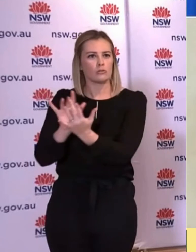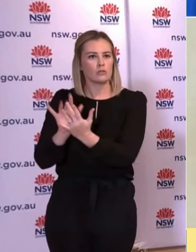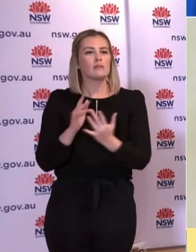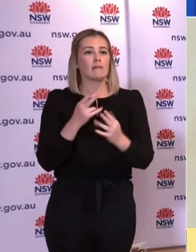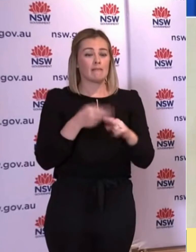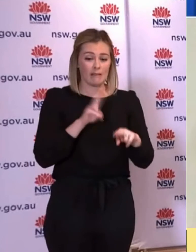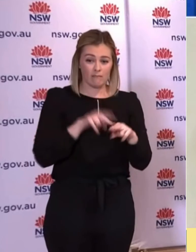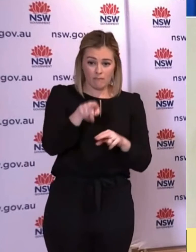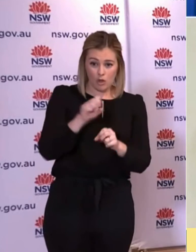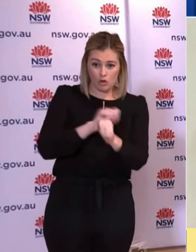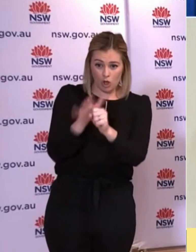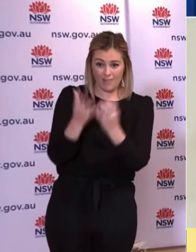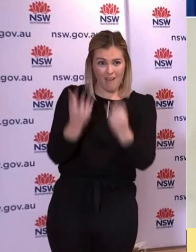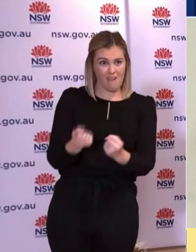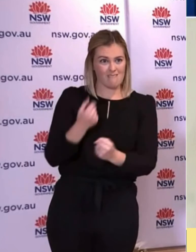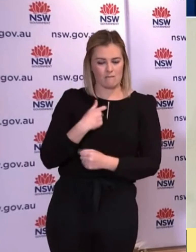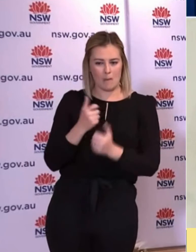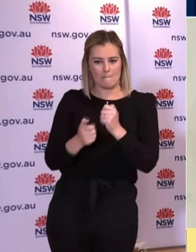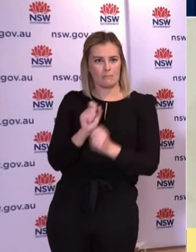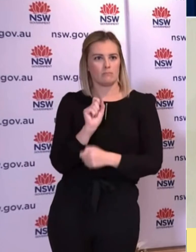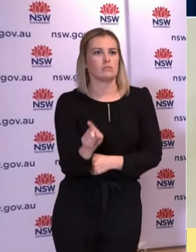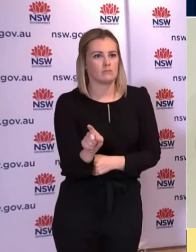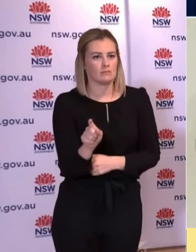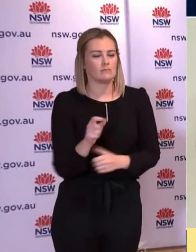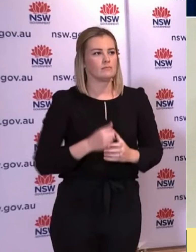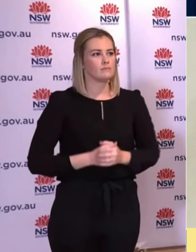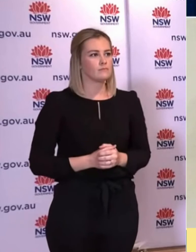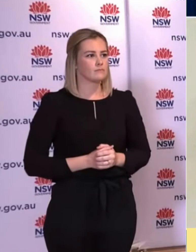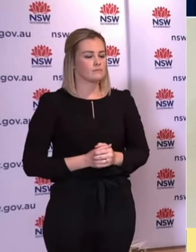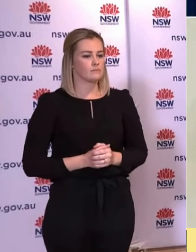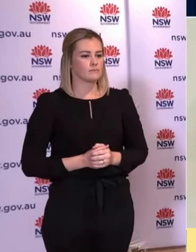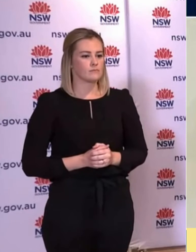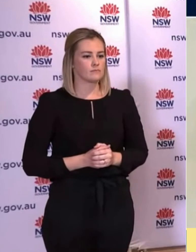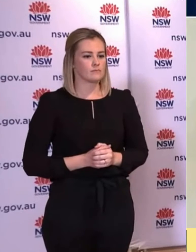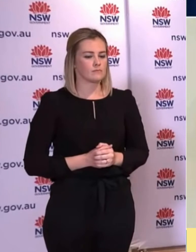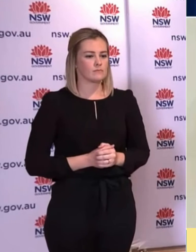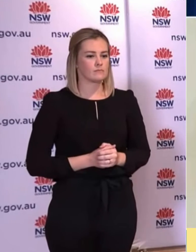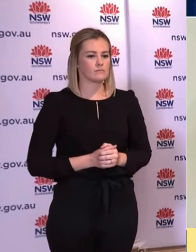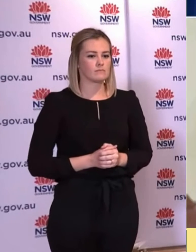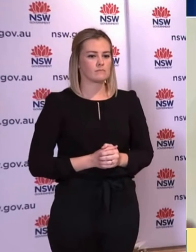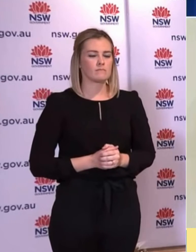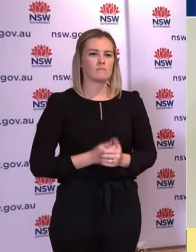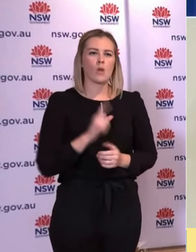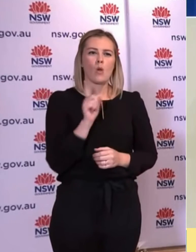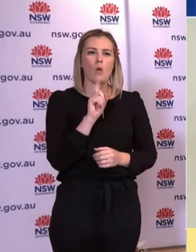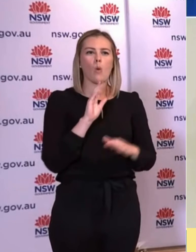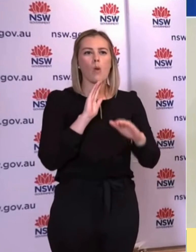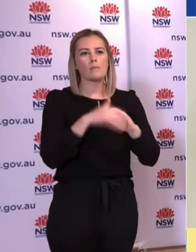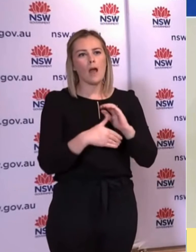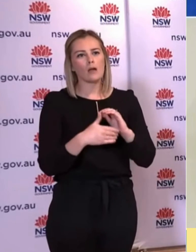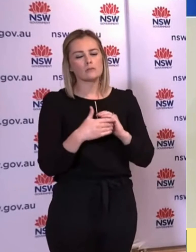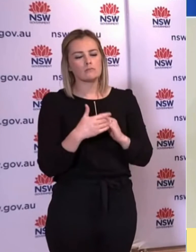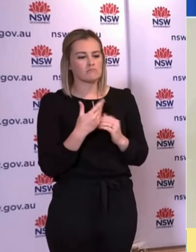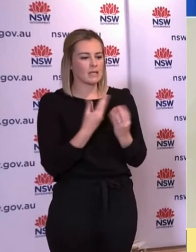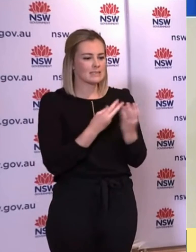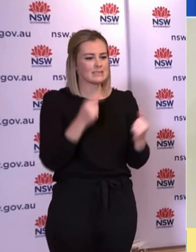What work has been done to send those text messages in multicultural communities with people who are positive that might